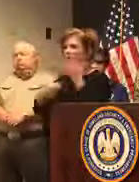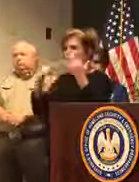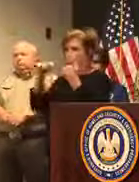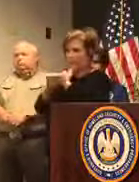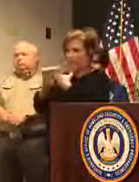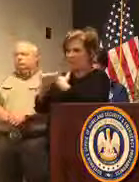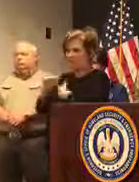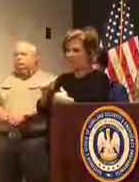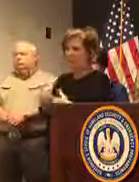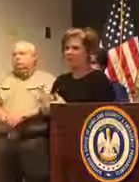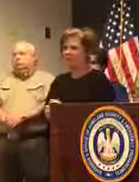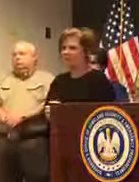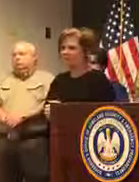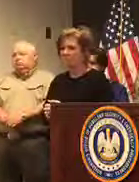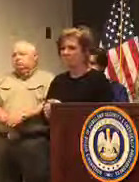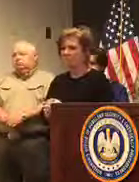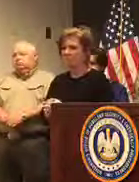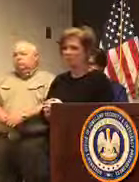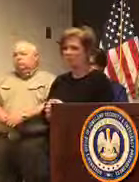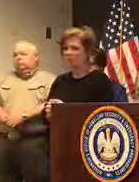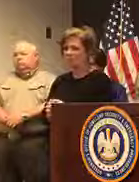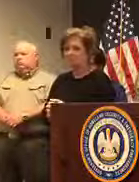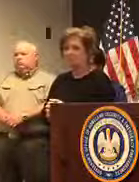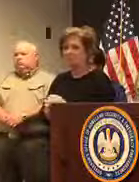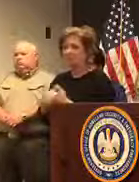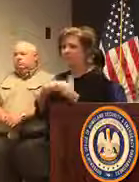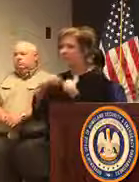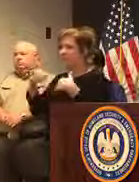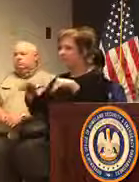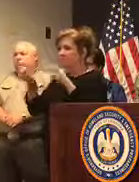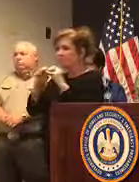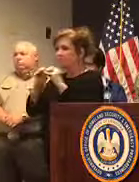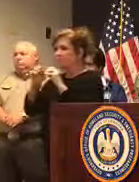Thank you, Chip. Any other questions?